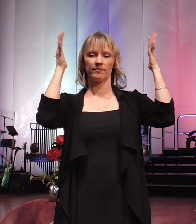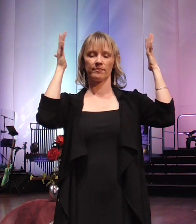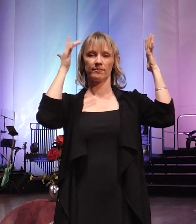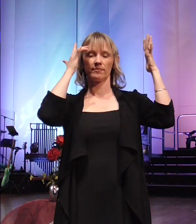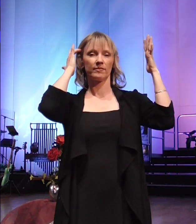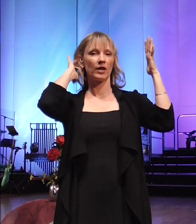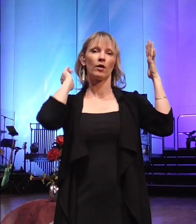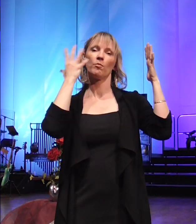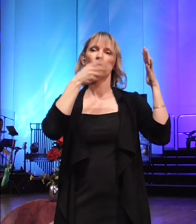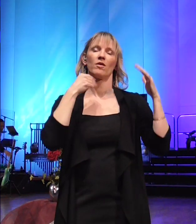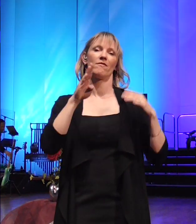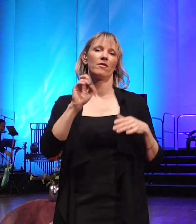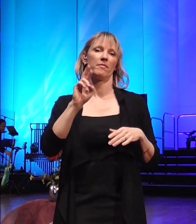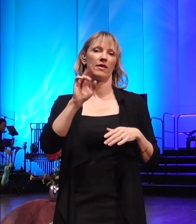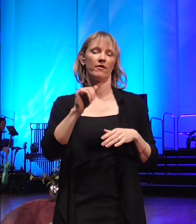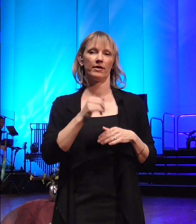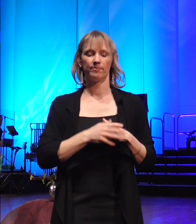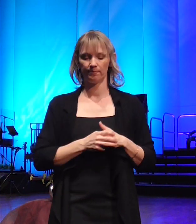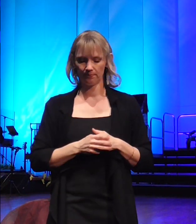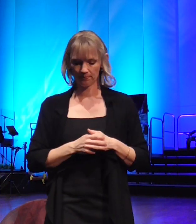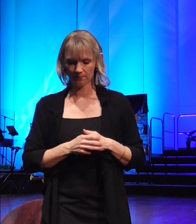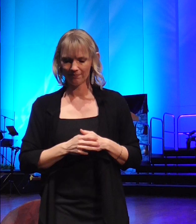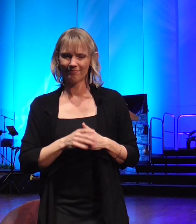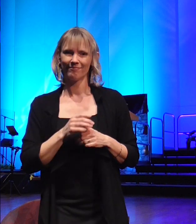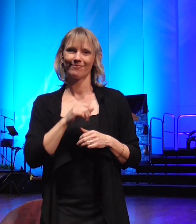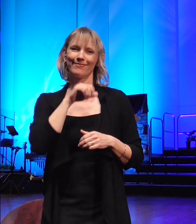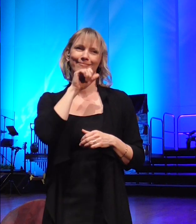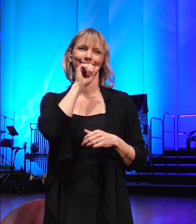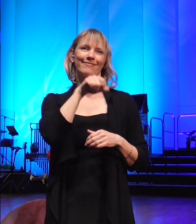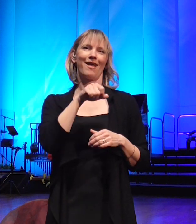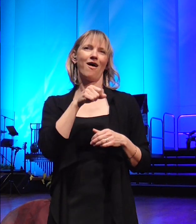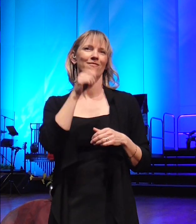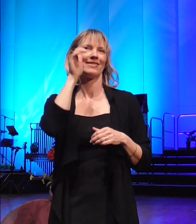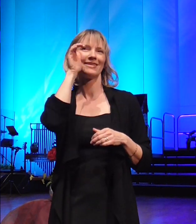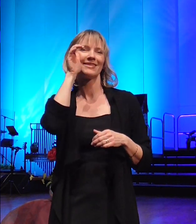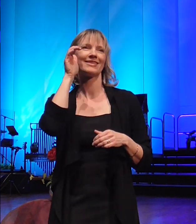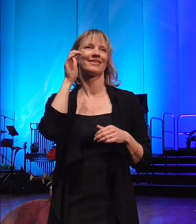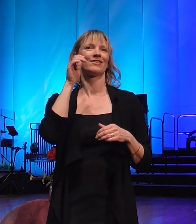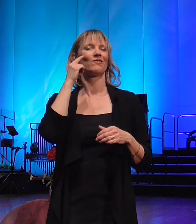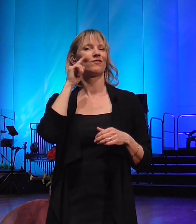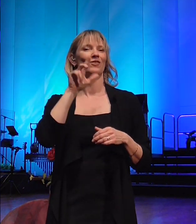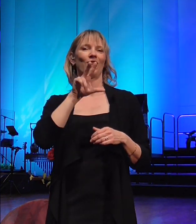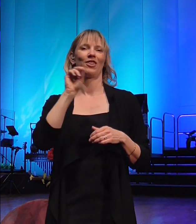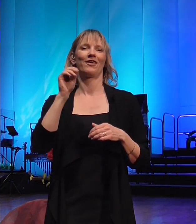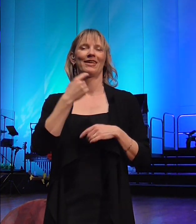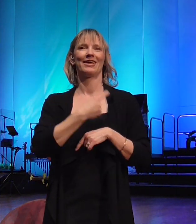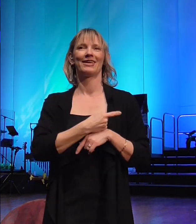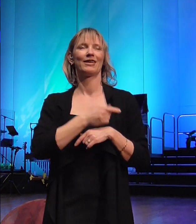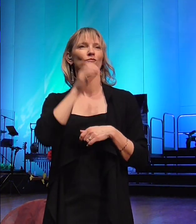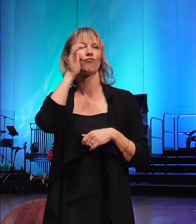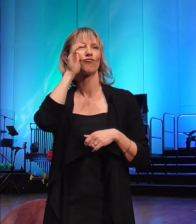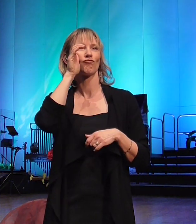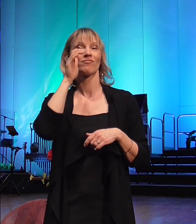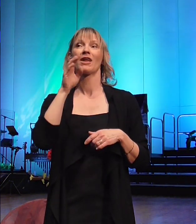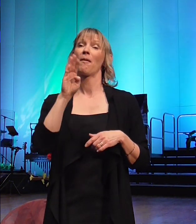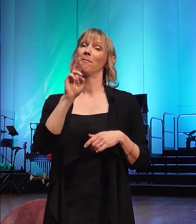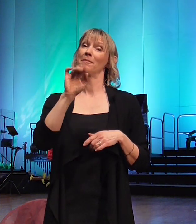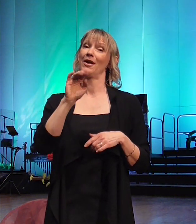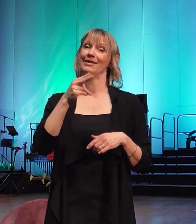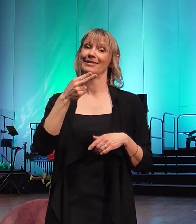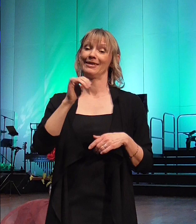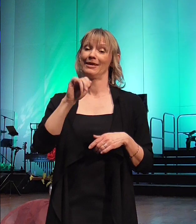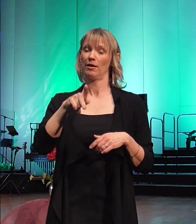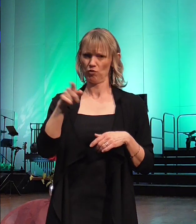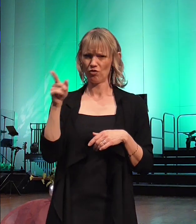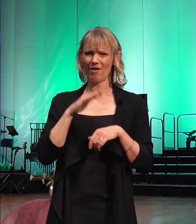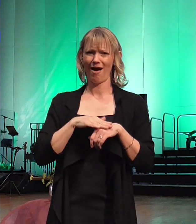Beautiful, Barry. I was saying, I'd love to just listen to that song every day for 30 days. And you know, Barry's pretty hip too. You're on